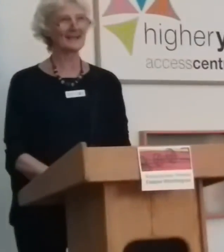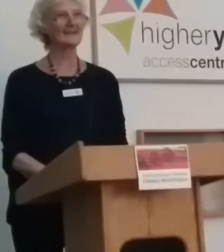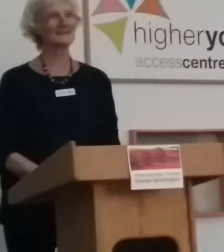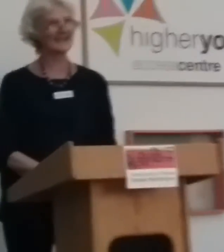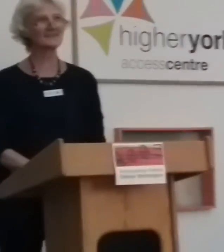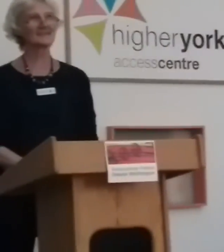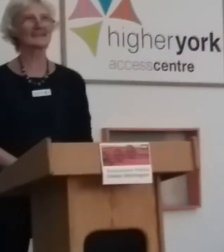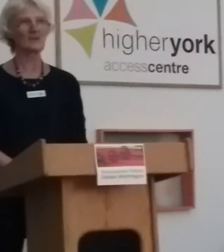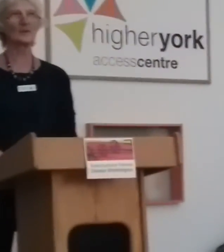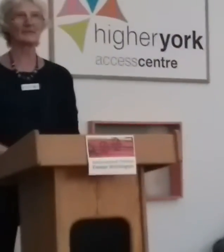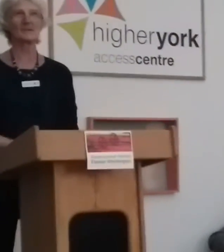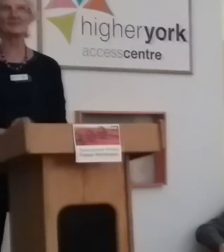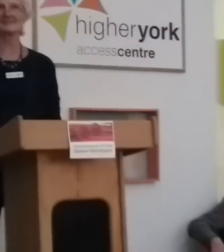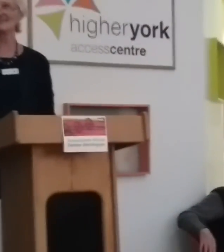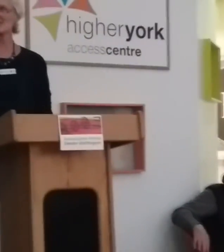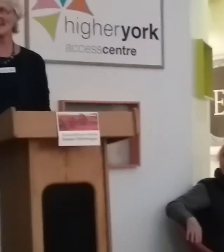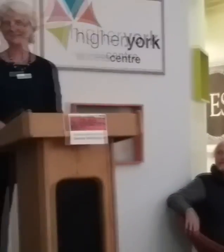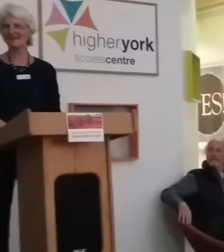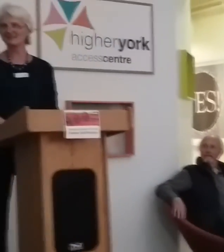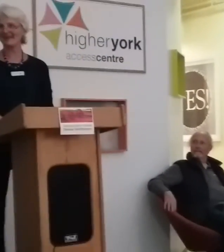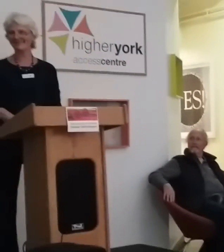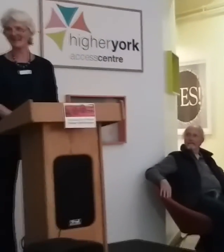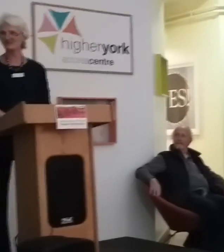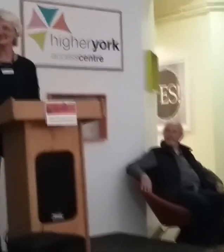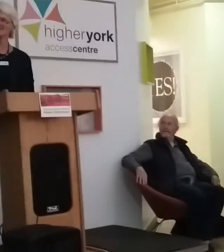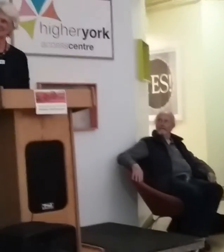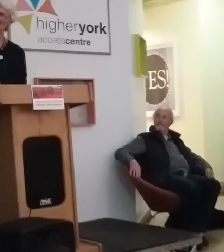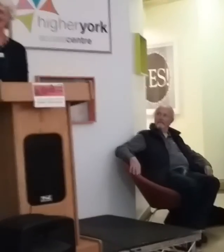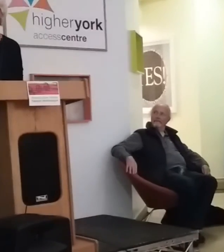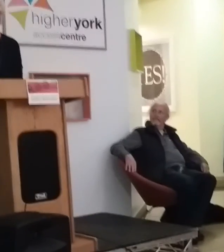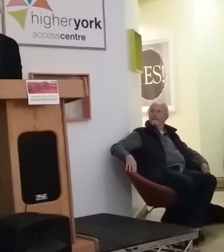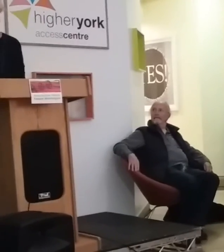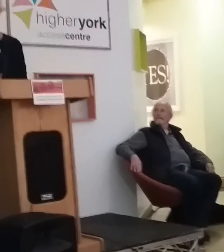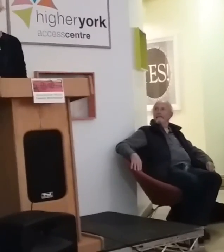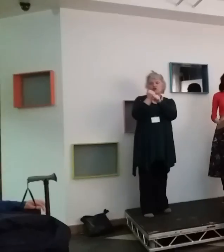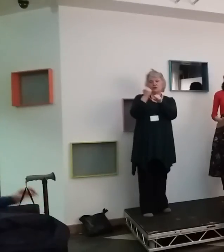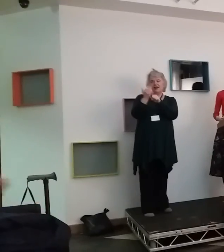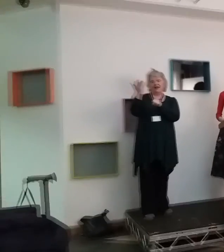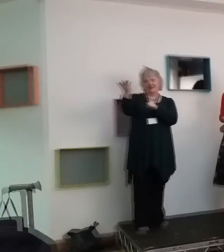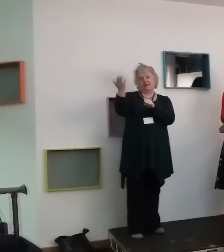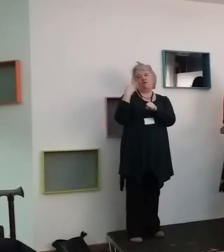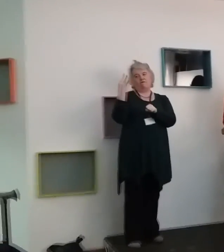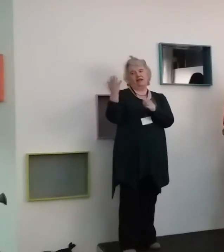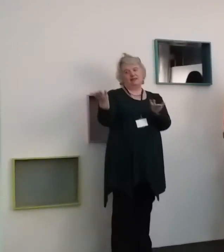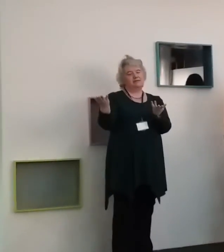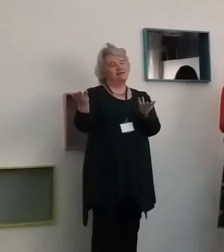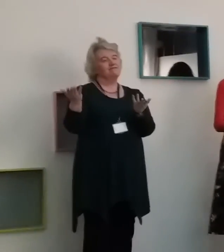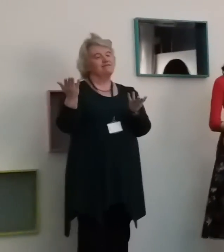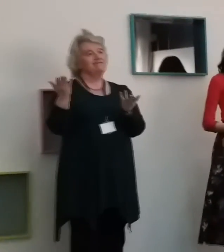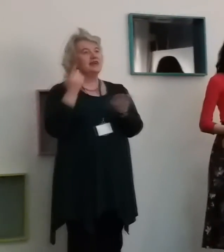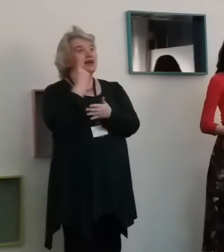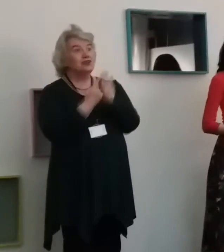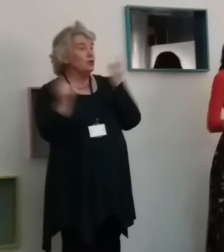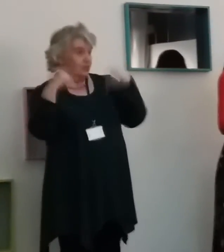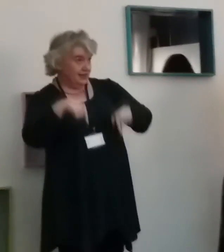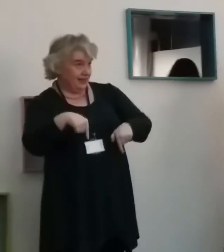says, well, let's get one of them knocked down a little bit and then we'll move on to the next one. For inviting me, not just come to